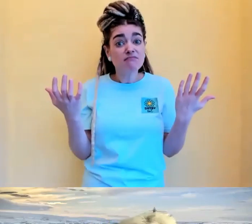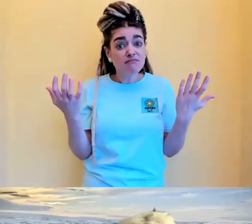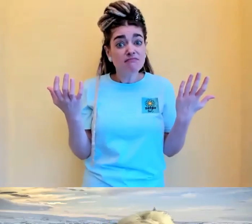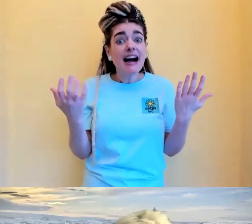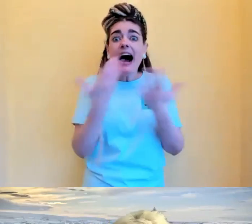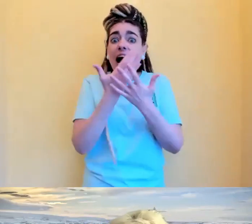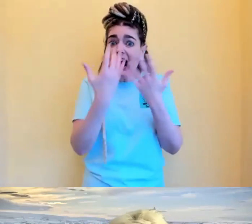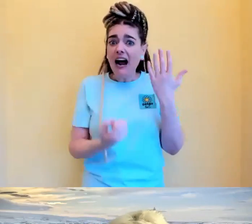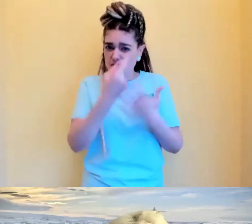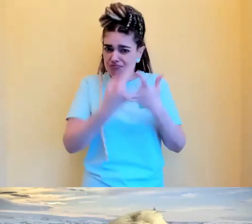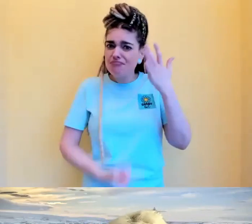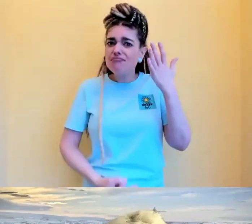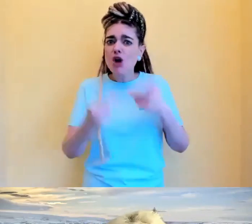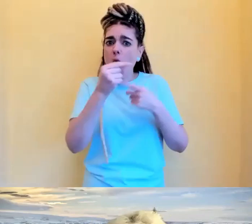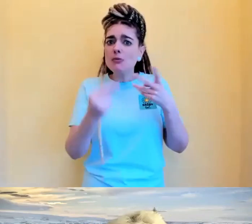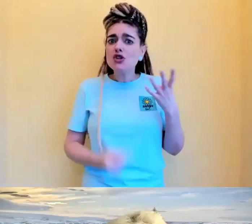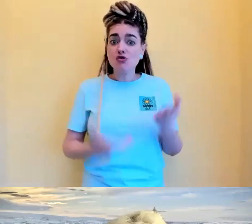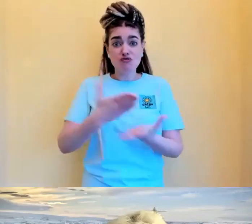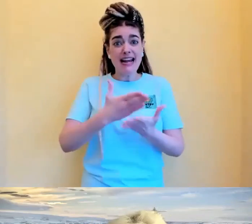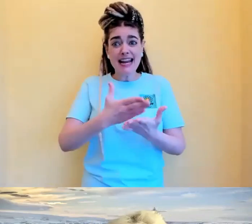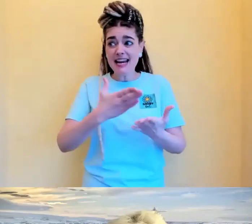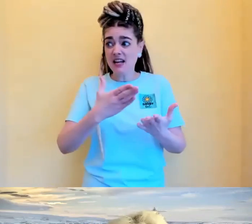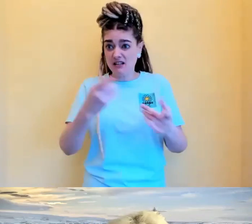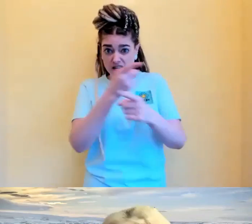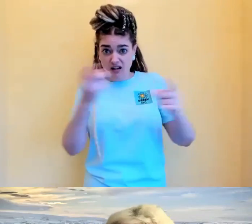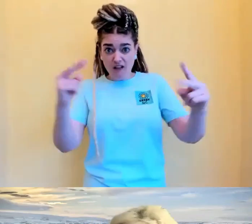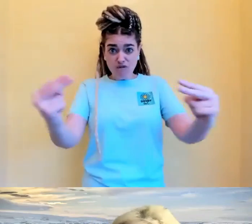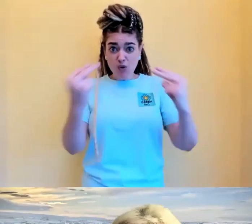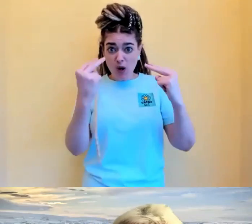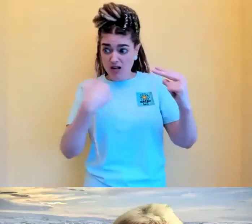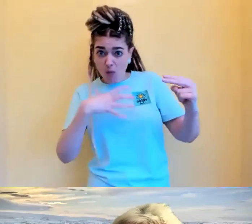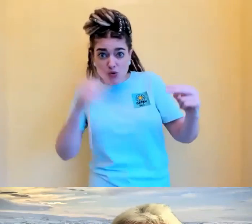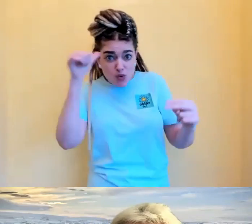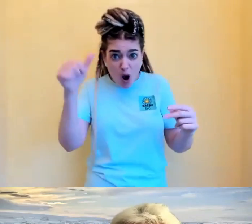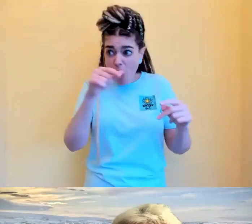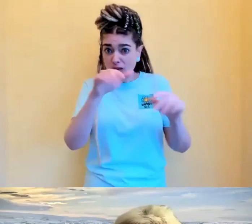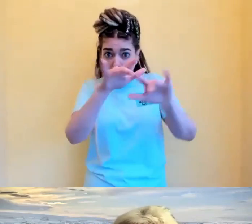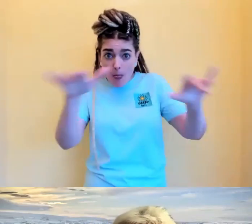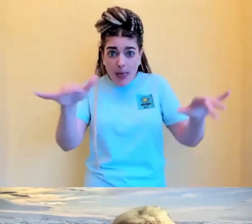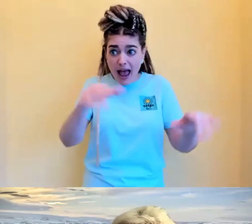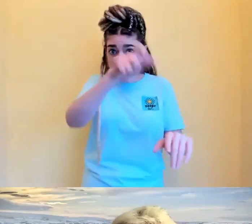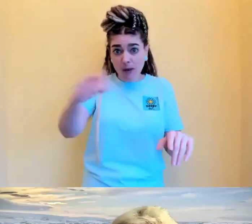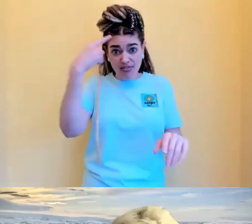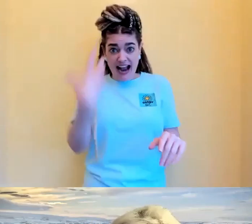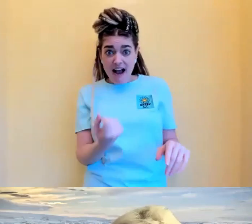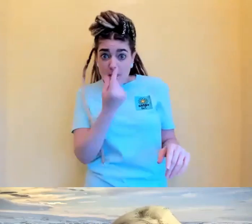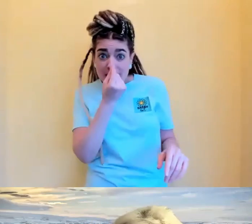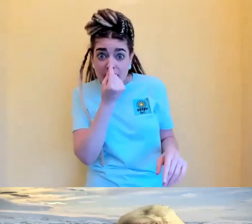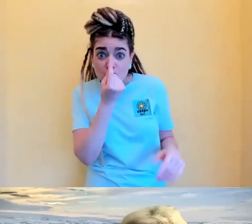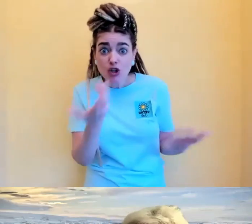and I'm interested really in hearing from people that see some potential in the idea. So deliberately what I've pitched today is